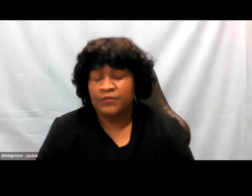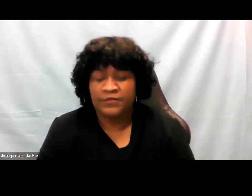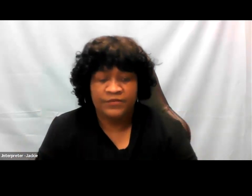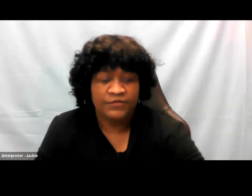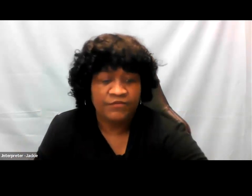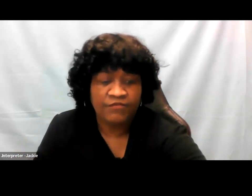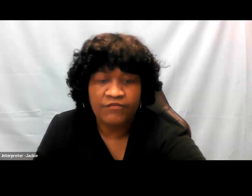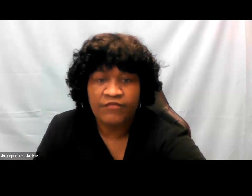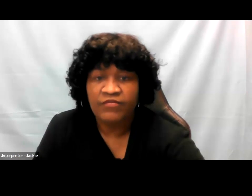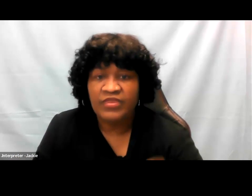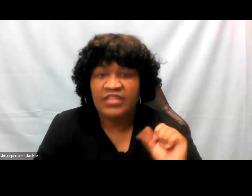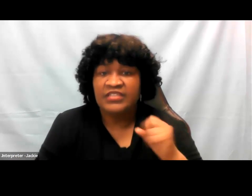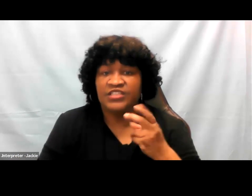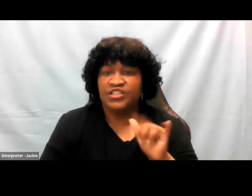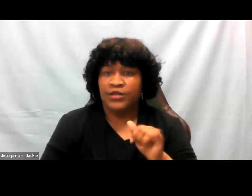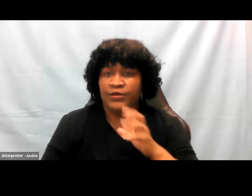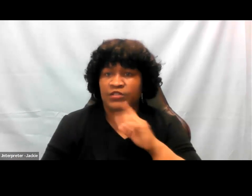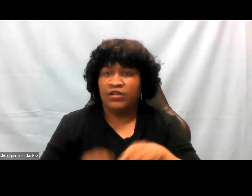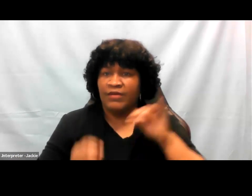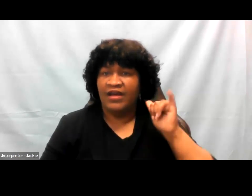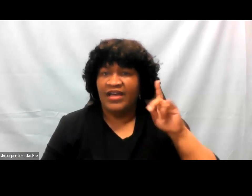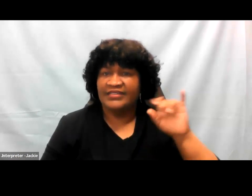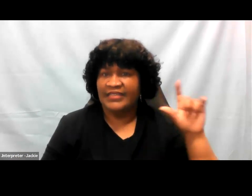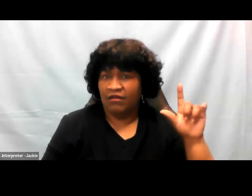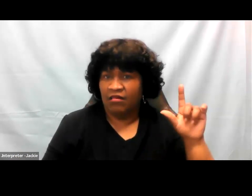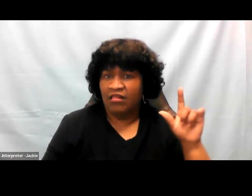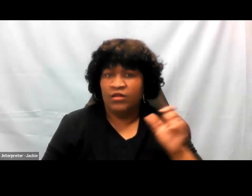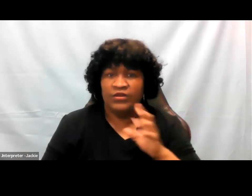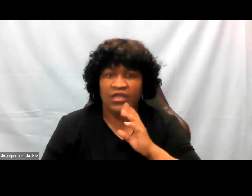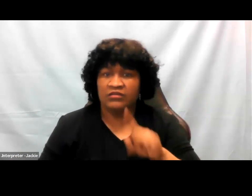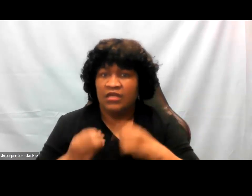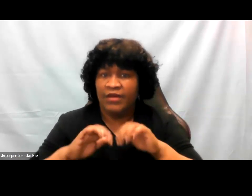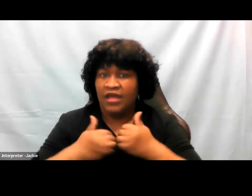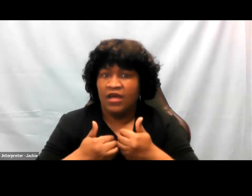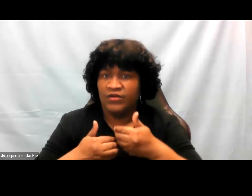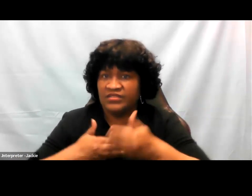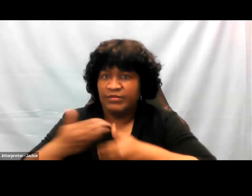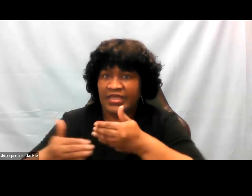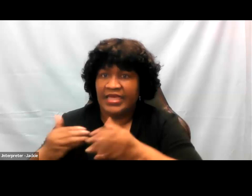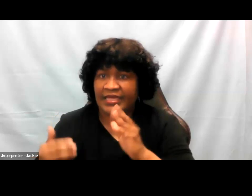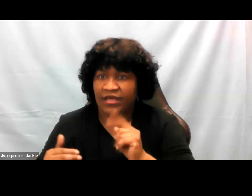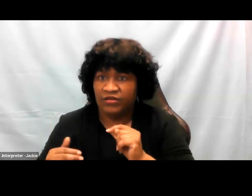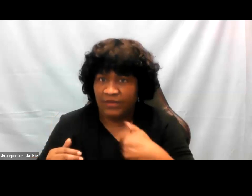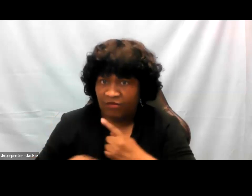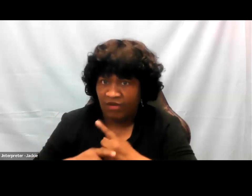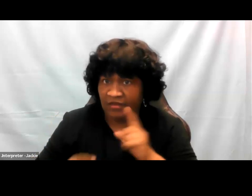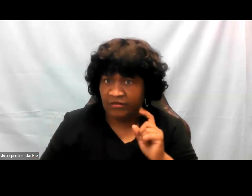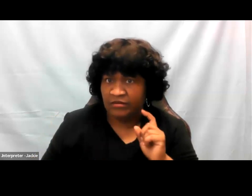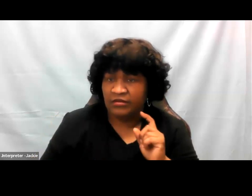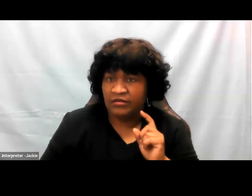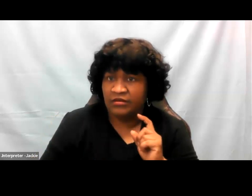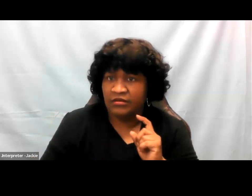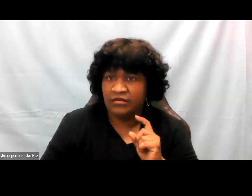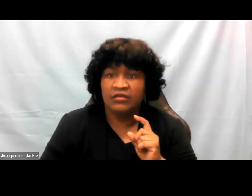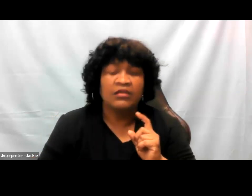And Sherry, to clarify, we're talking about the ideal continuum, but not necessarily how it's always playing out. Am I taking that right?